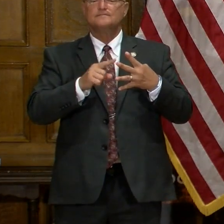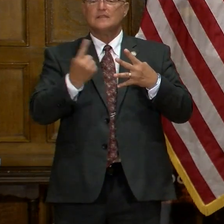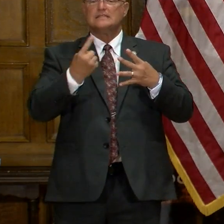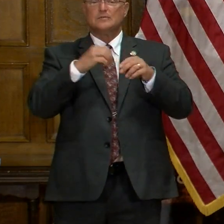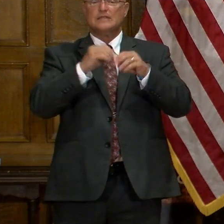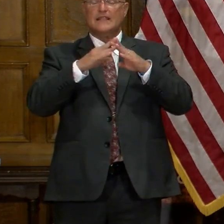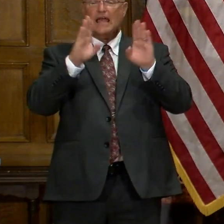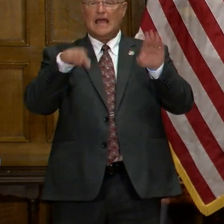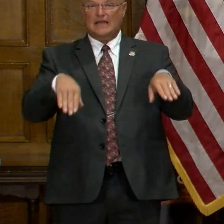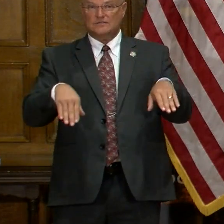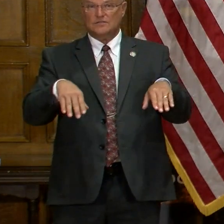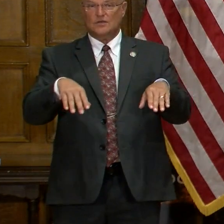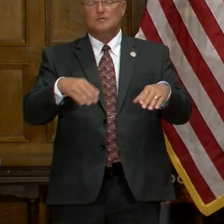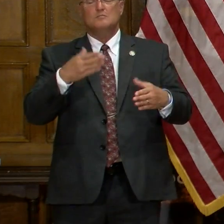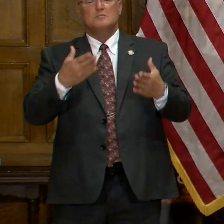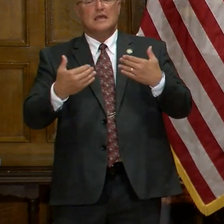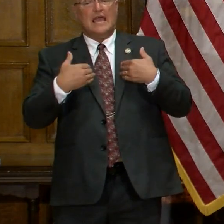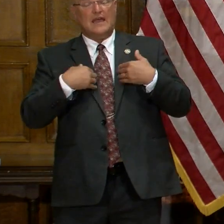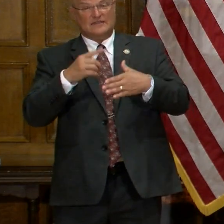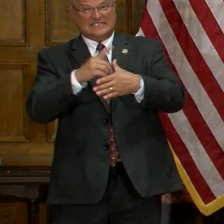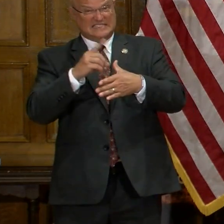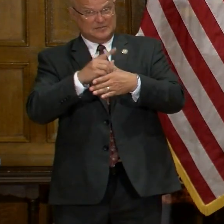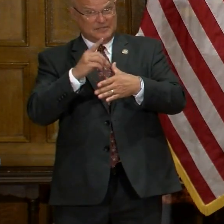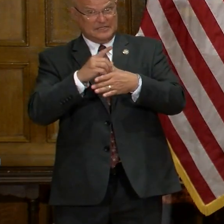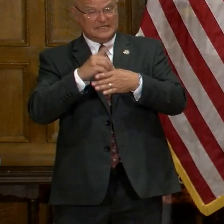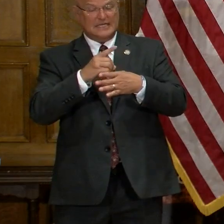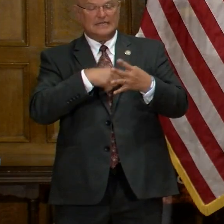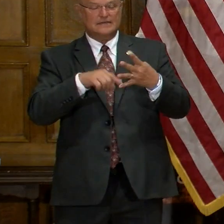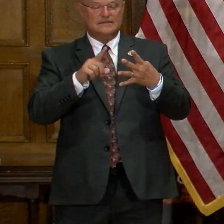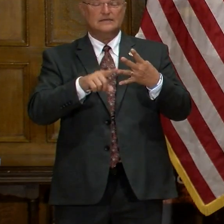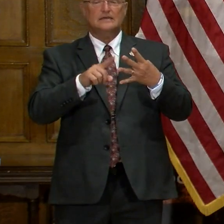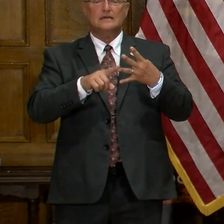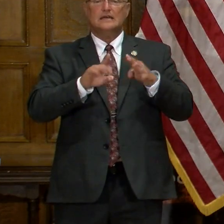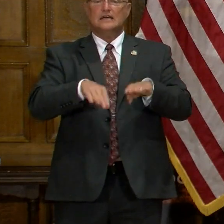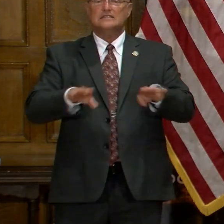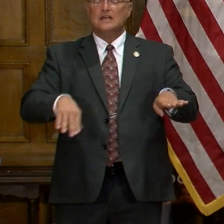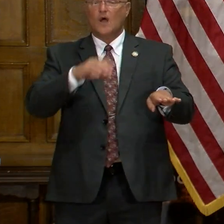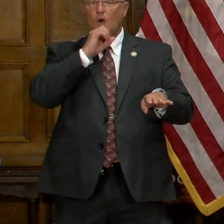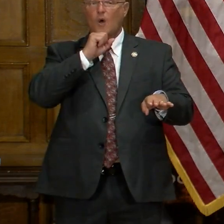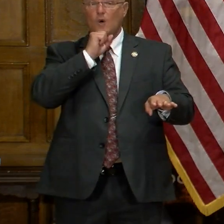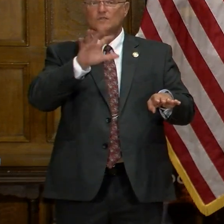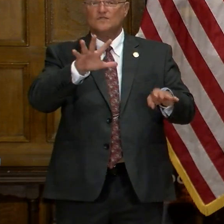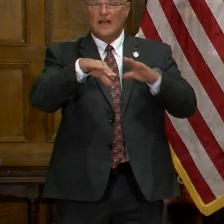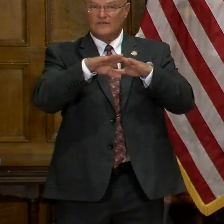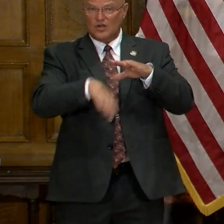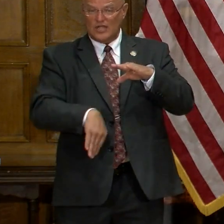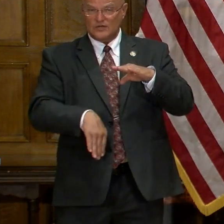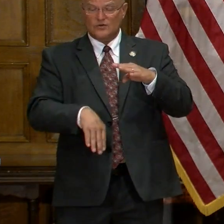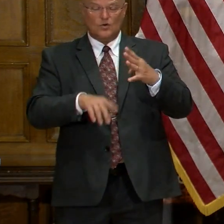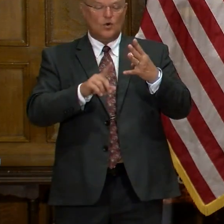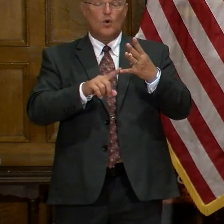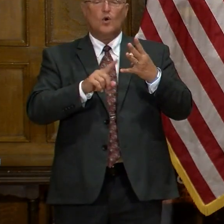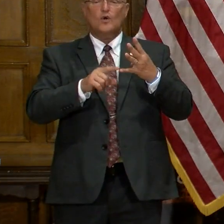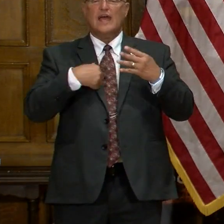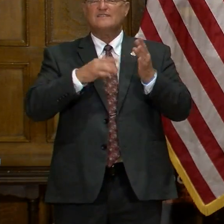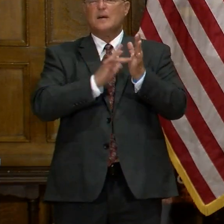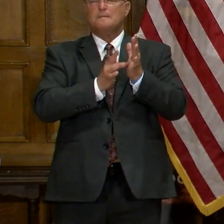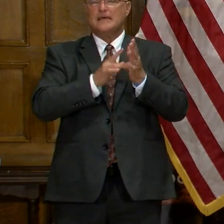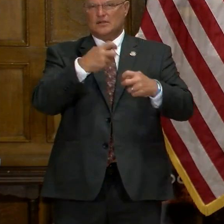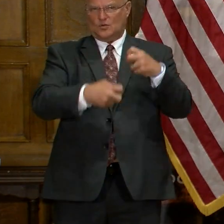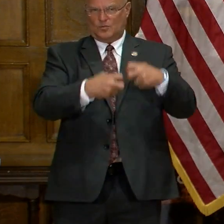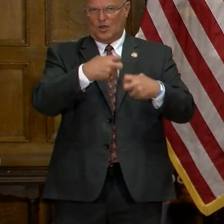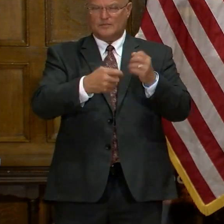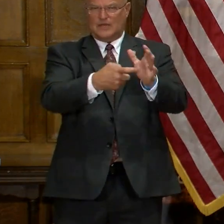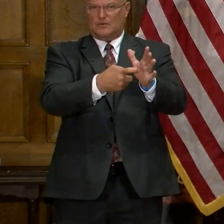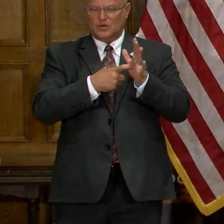in the household must have a disability, must have a child who's aged 5 or under, or they have a medical